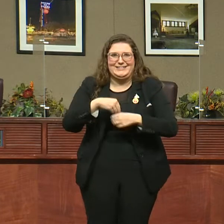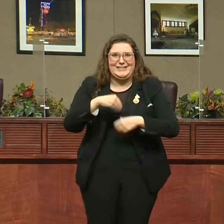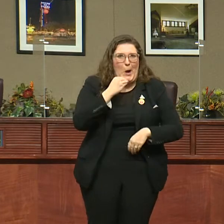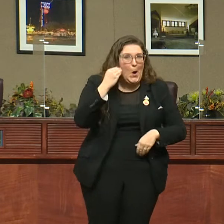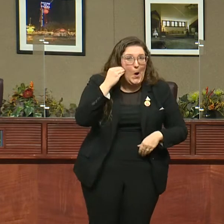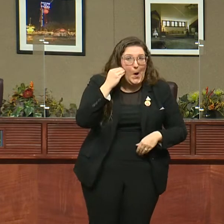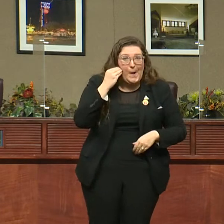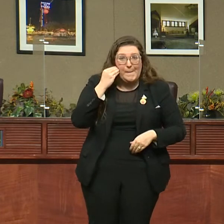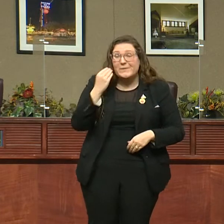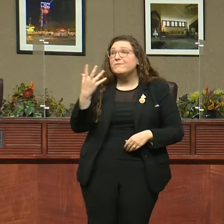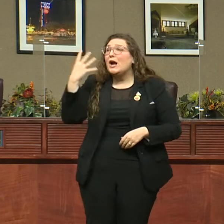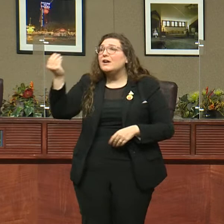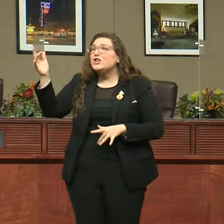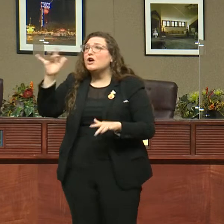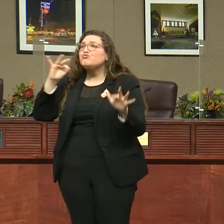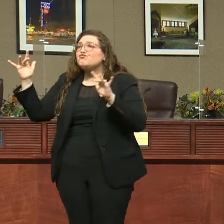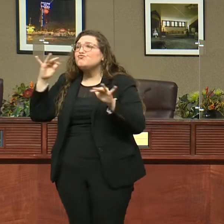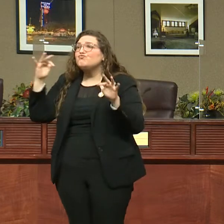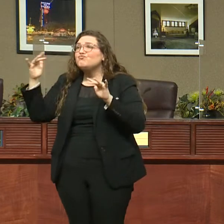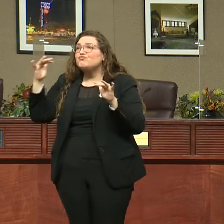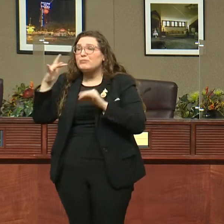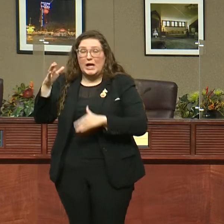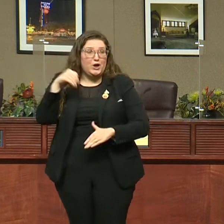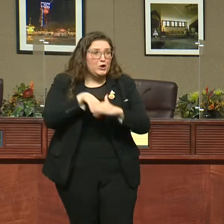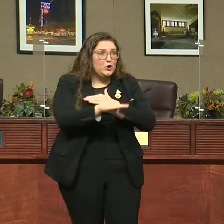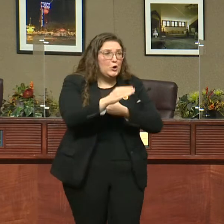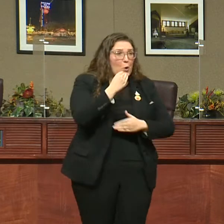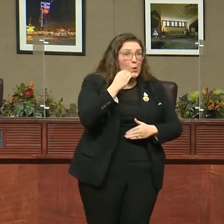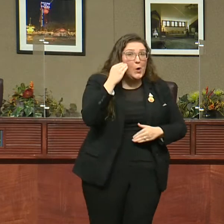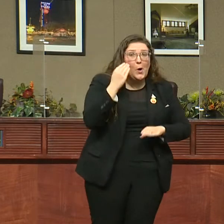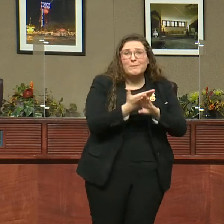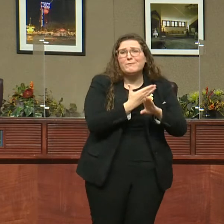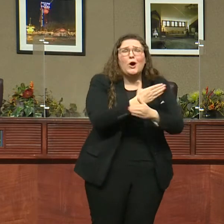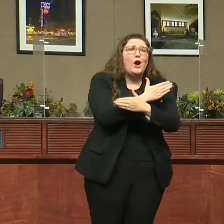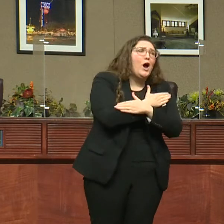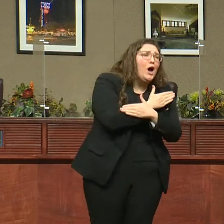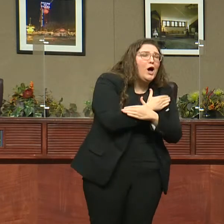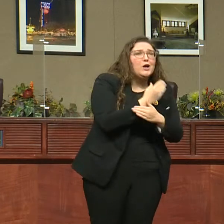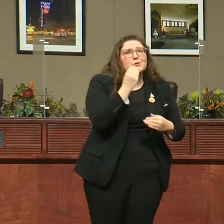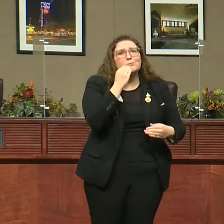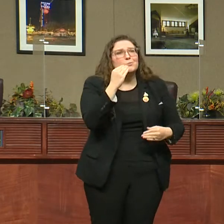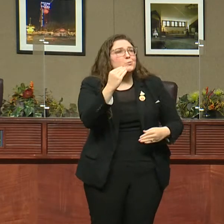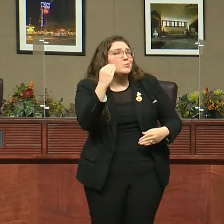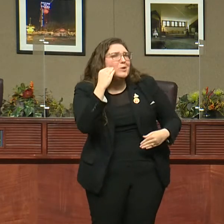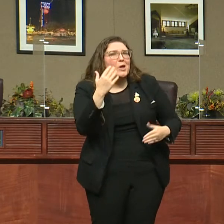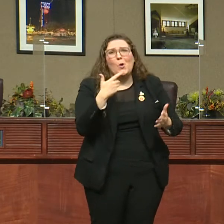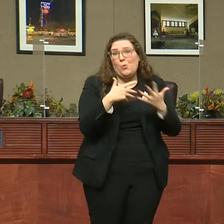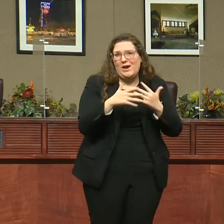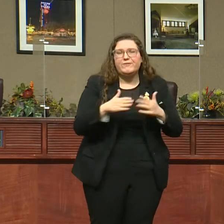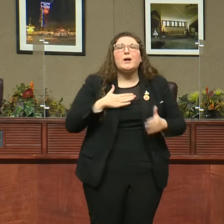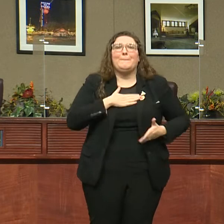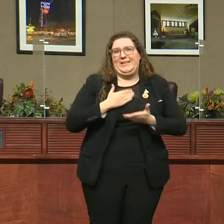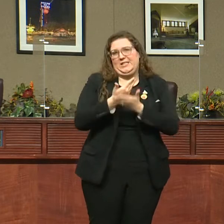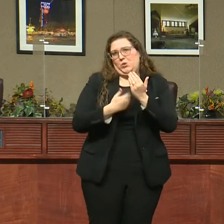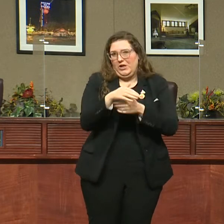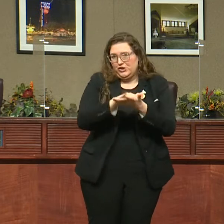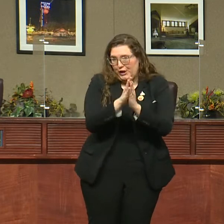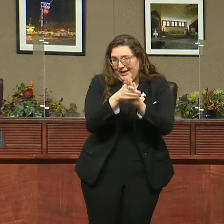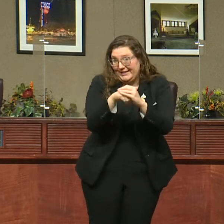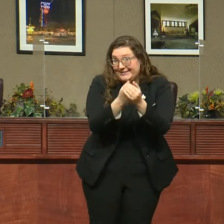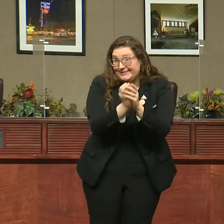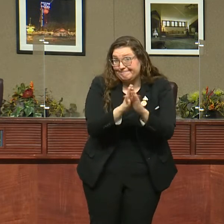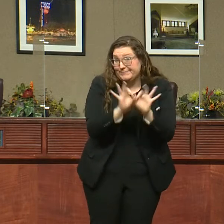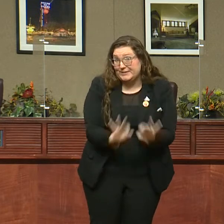outside, and before you hug and kiss everyone at home, please clean yourself.